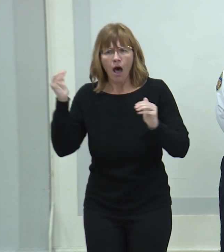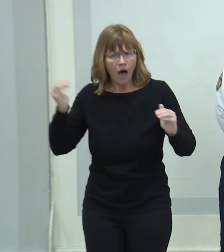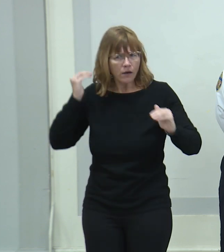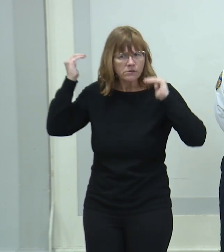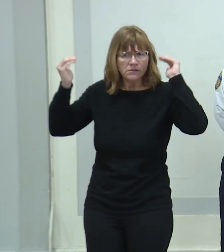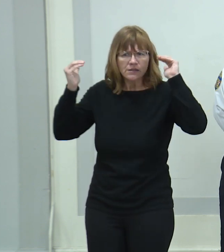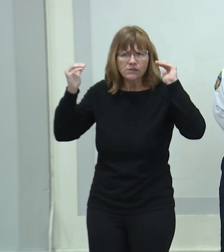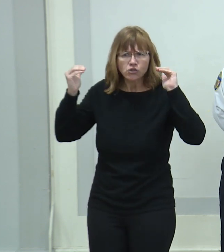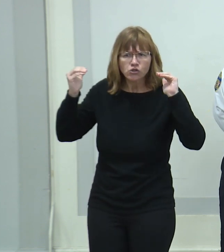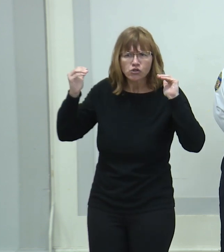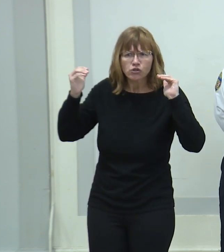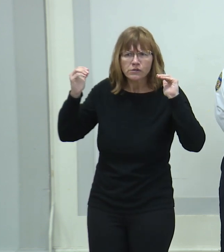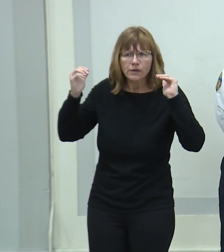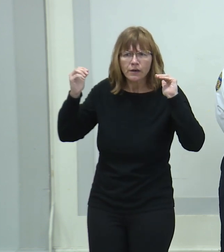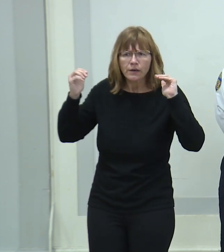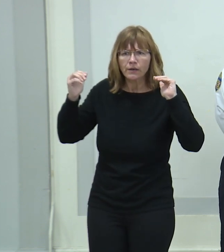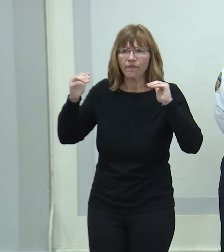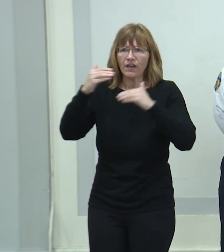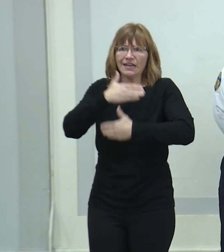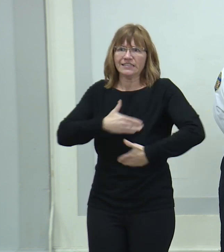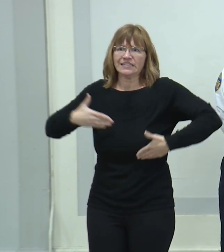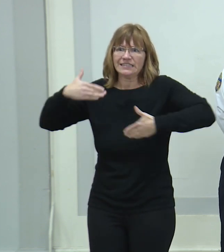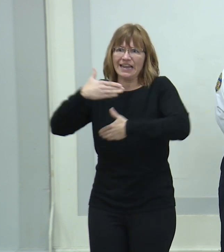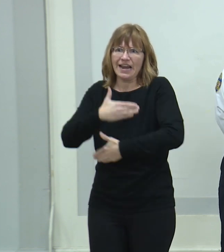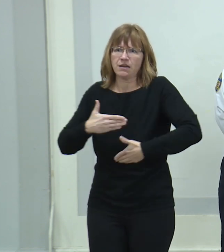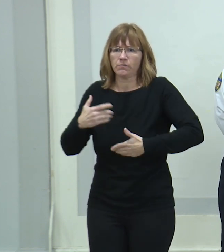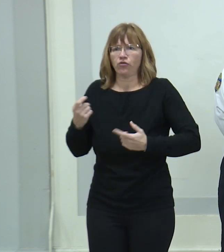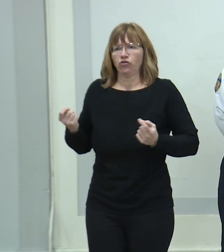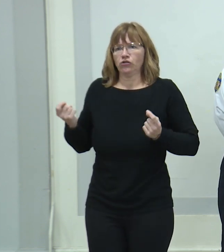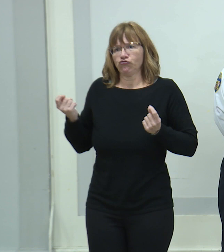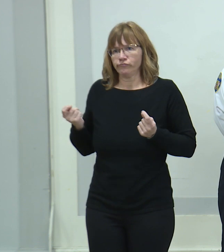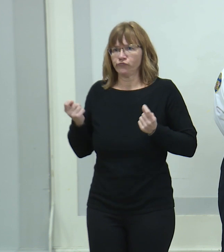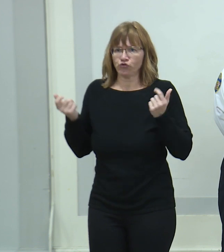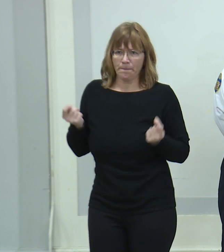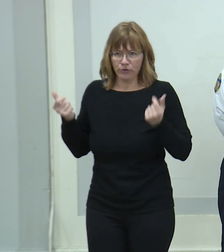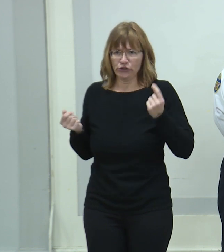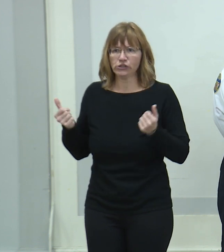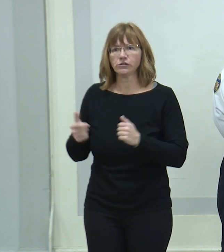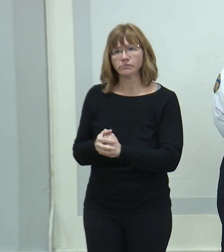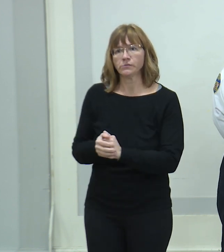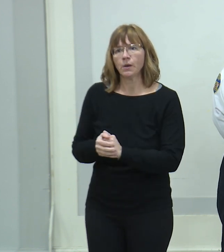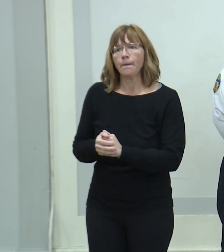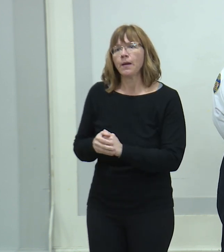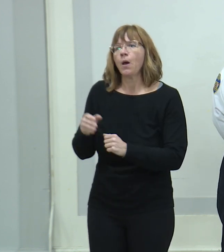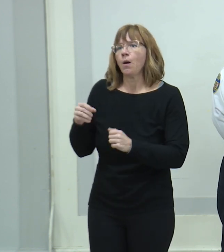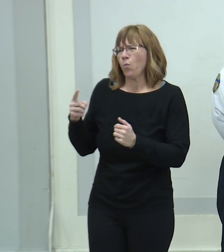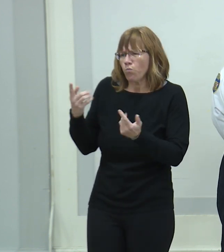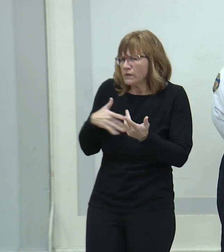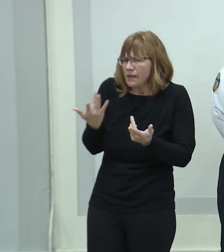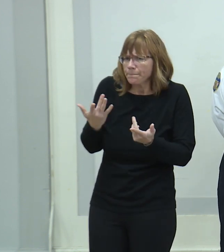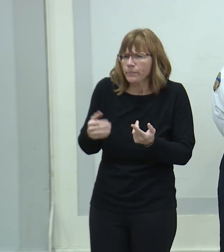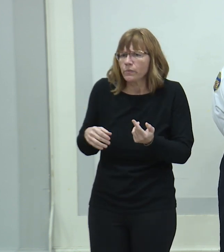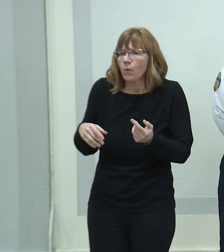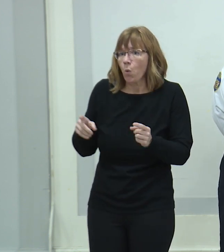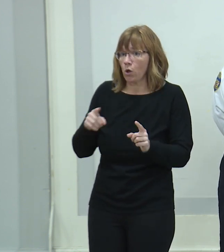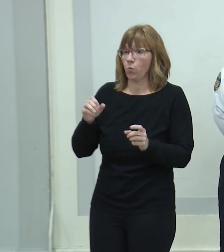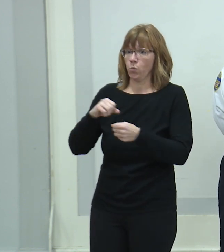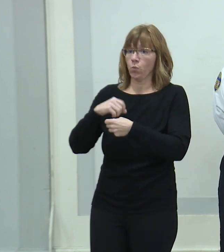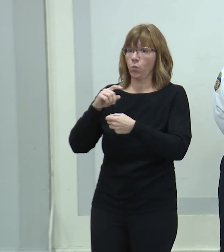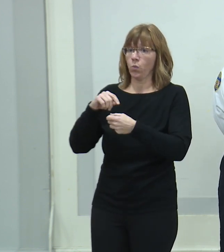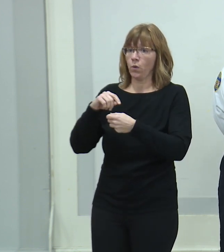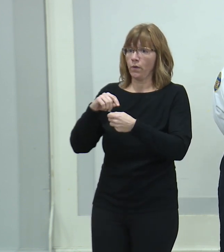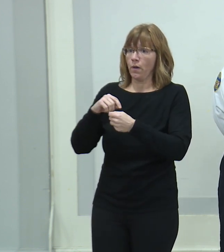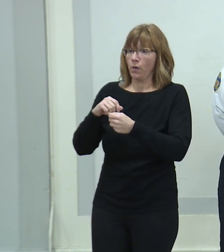So Alexa, as I said earlier, we make adjustments to executive orders as we always have done based on